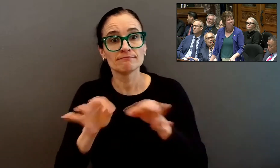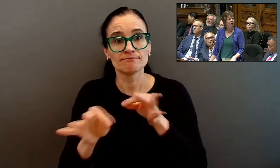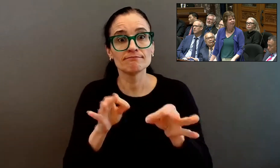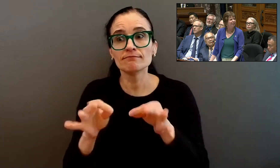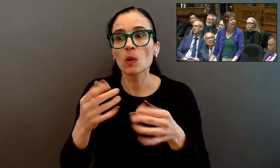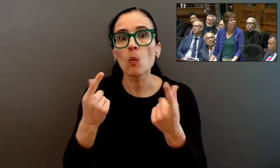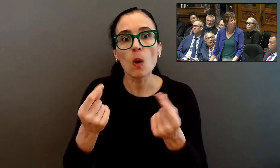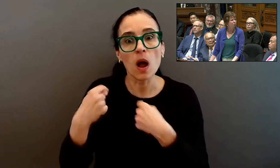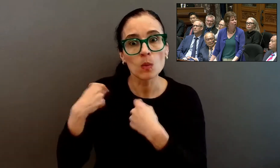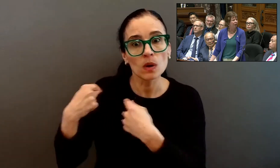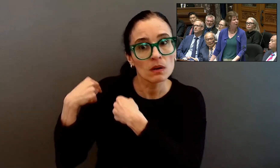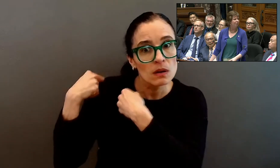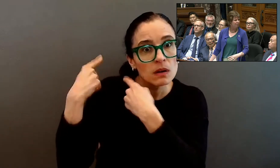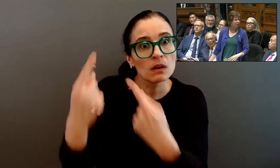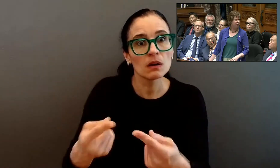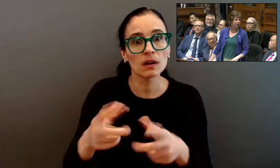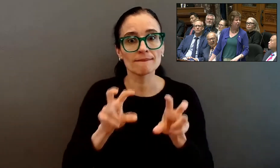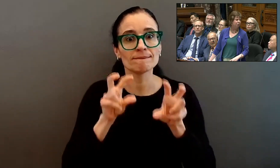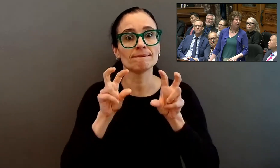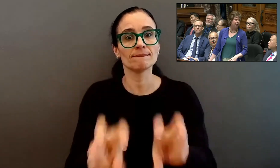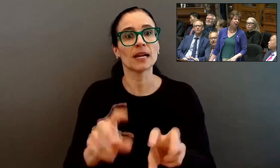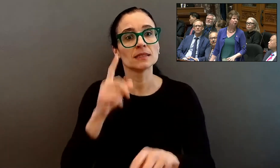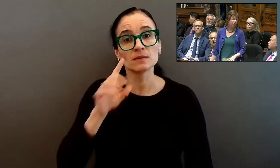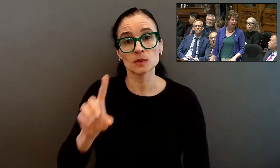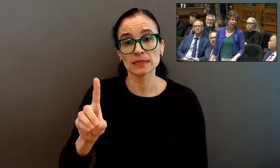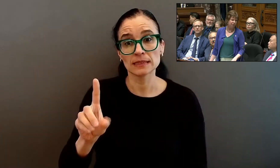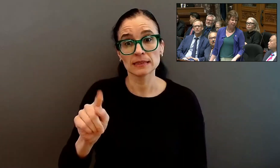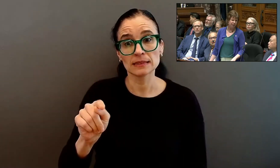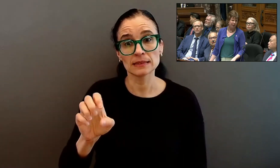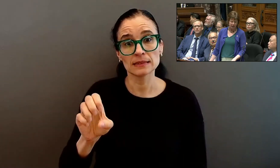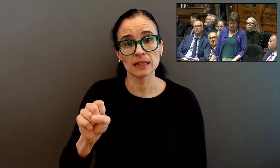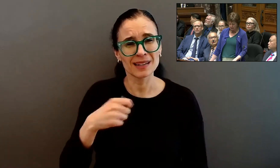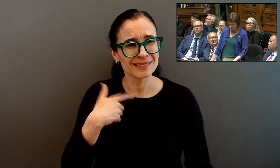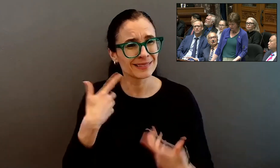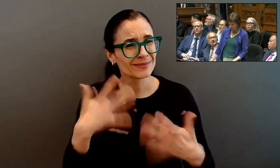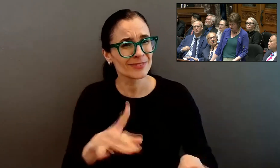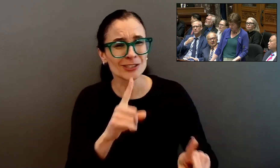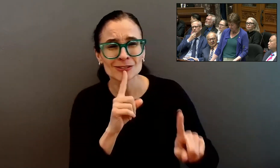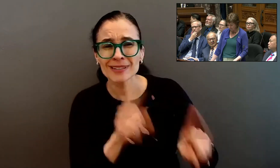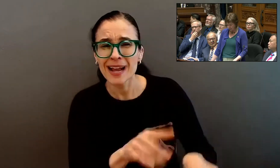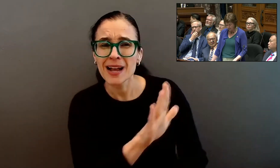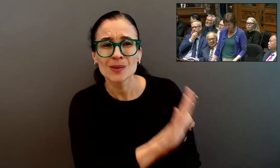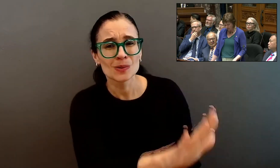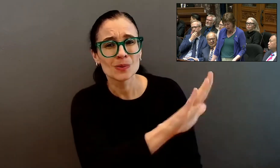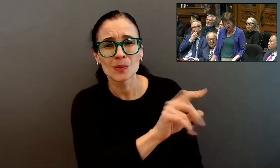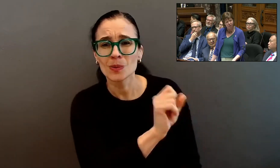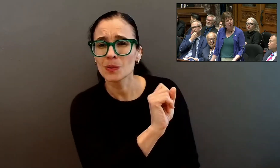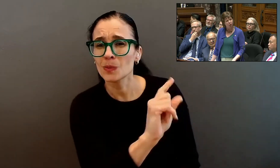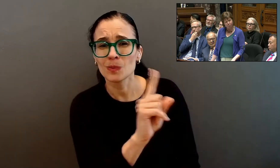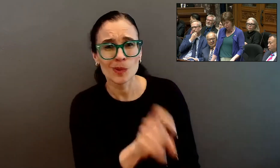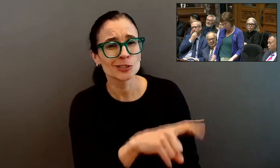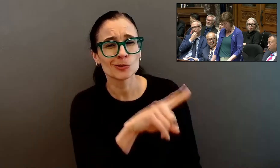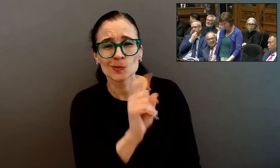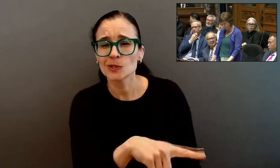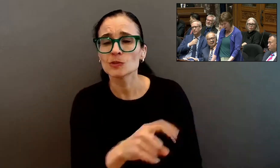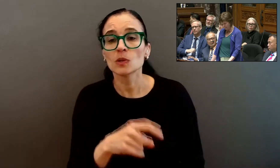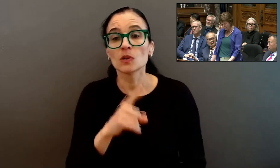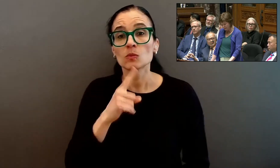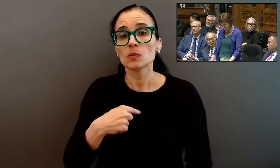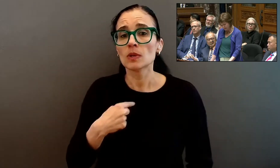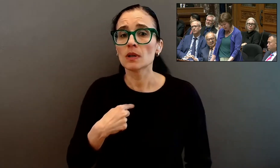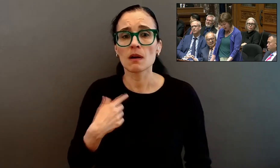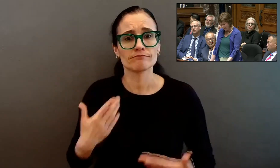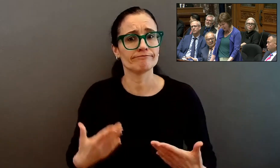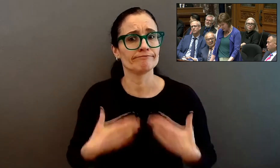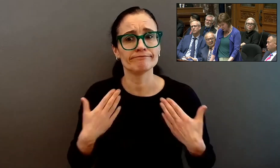So I'm really glad to be working my ministry with Lookout Society in the downtown east side. Their ethical employment program,